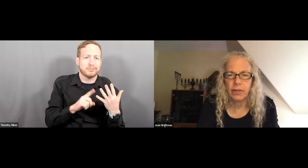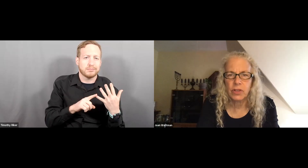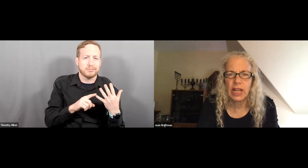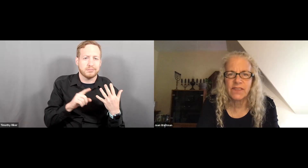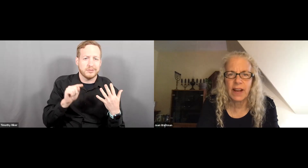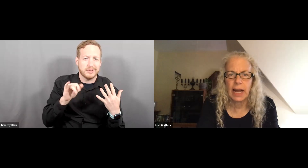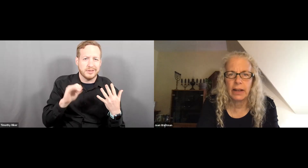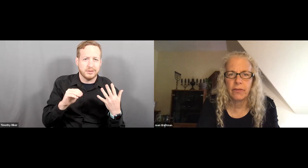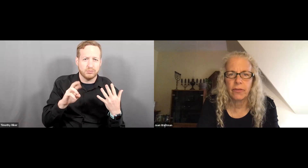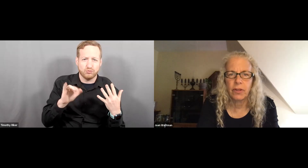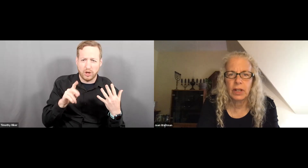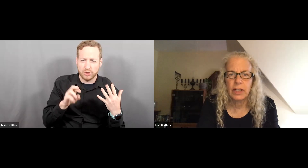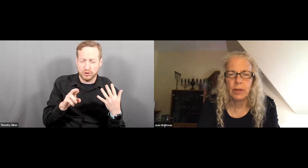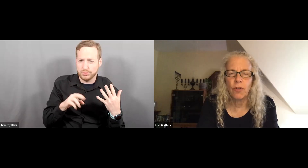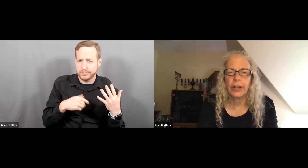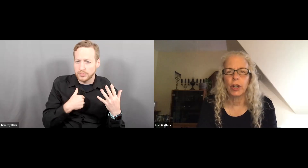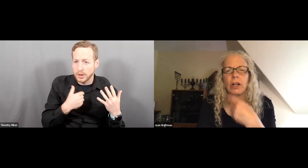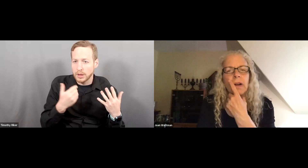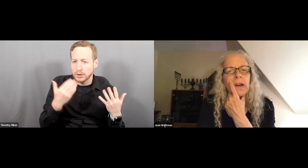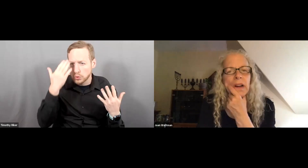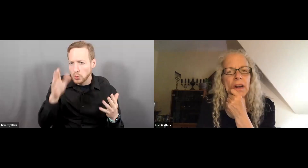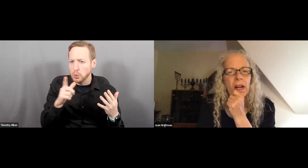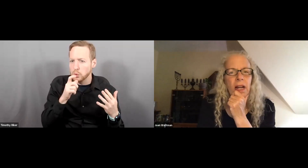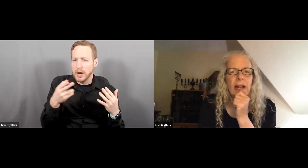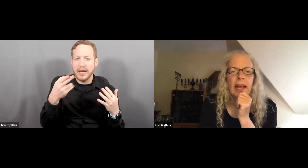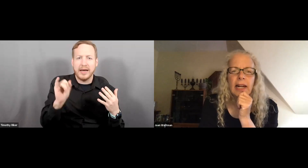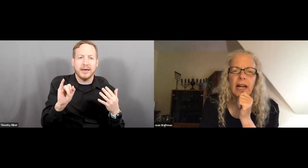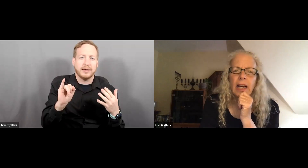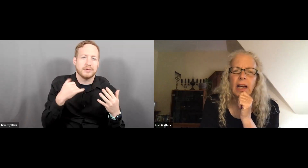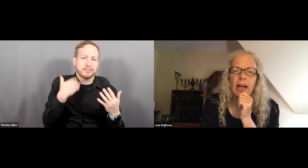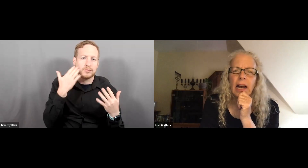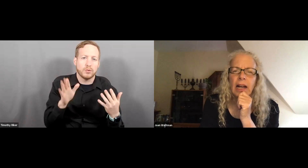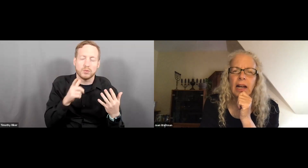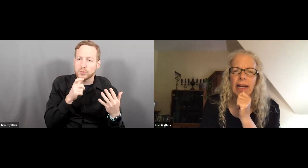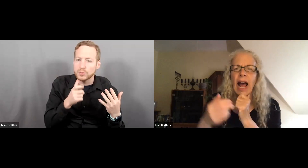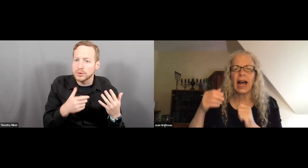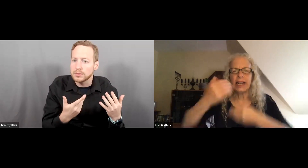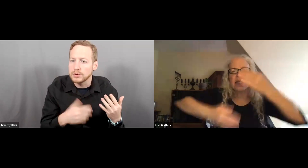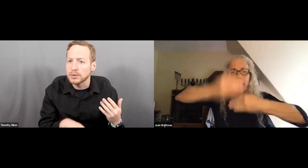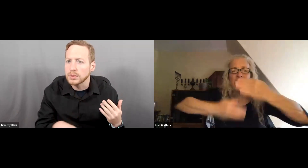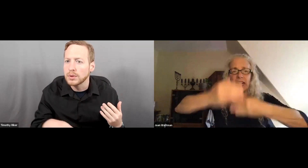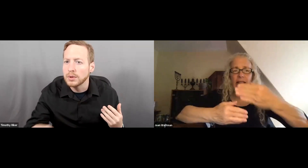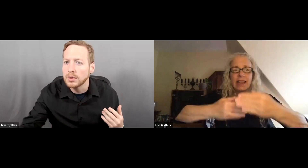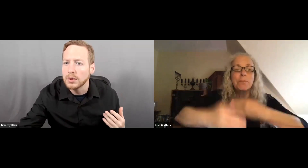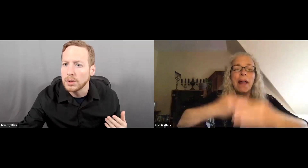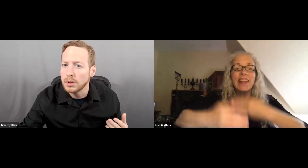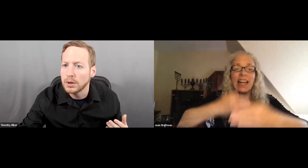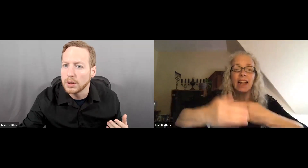Myself, so that's 5. Tim Riker. And hi is Bethany.